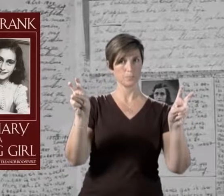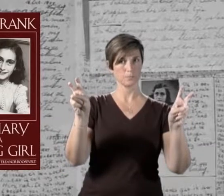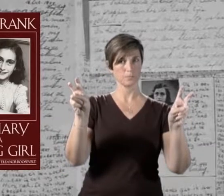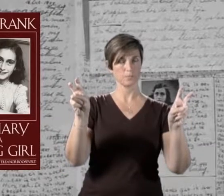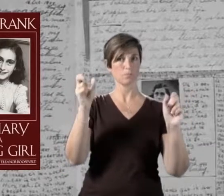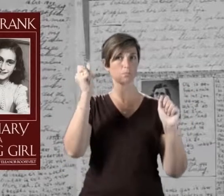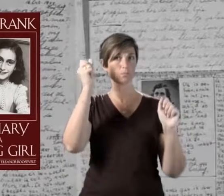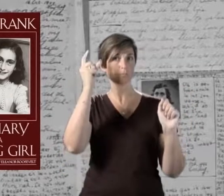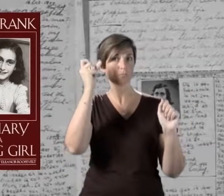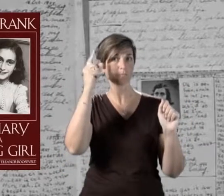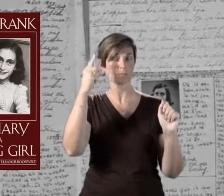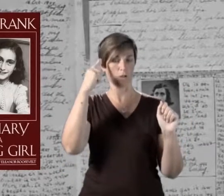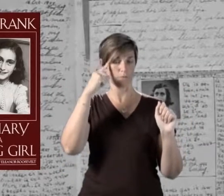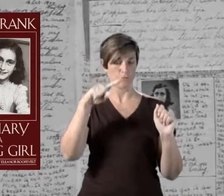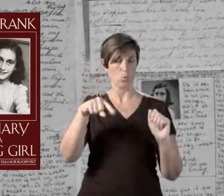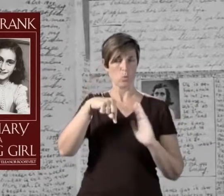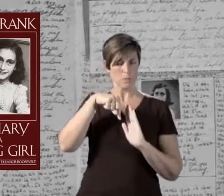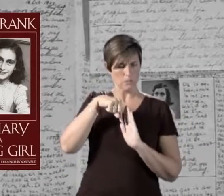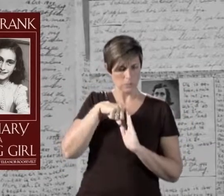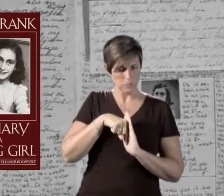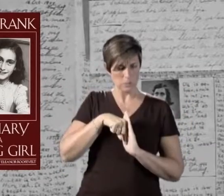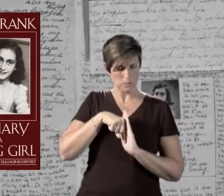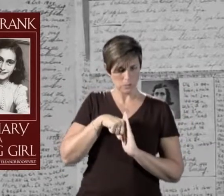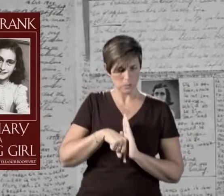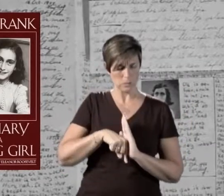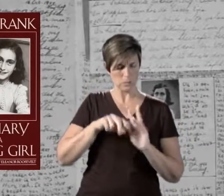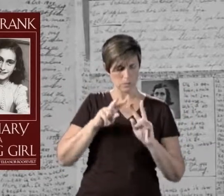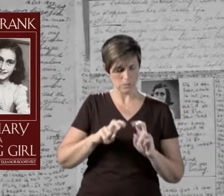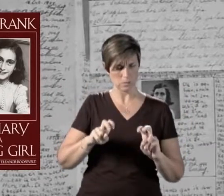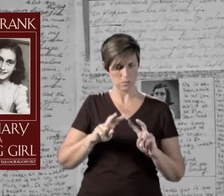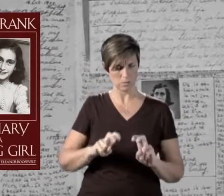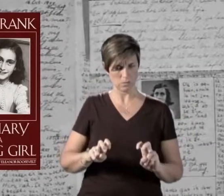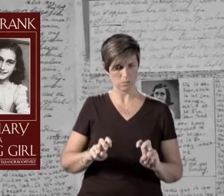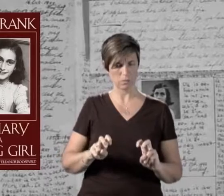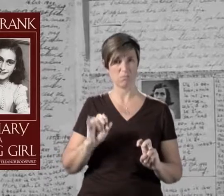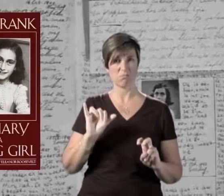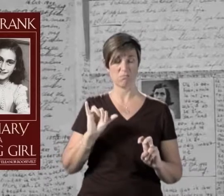for in its innermost depths, youth is lonelier than old age.